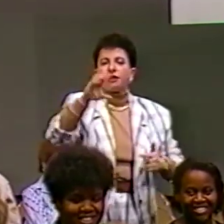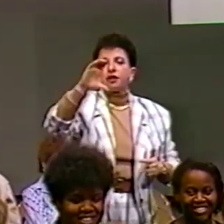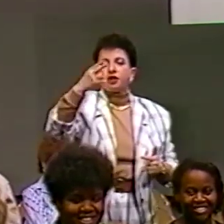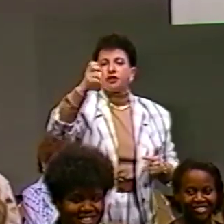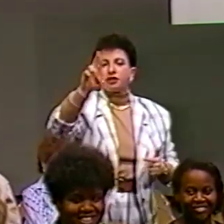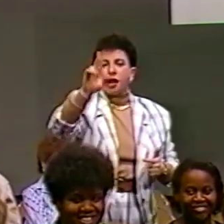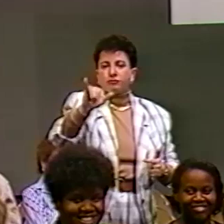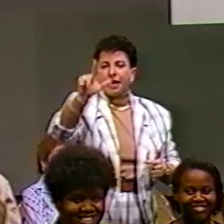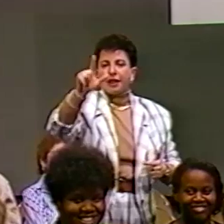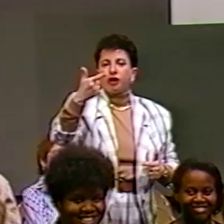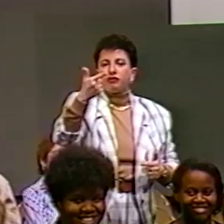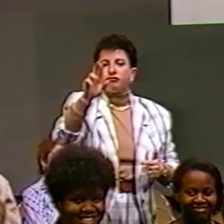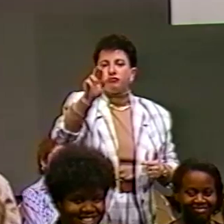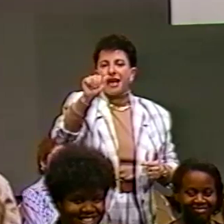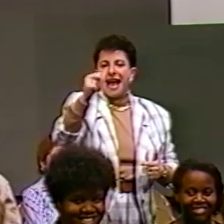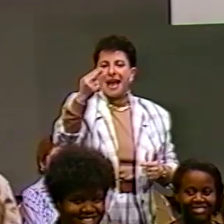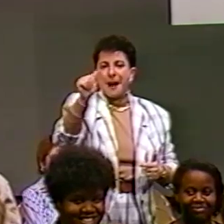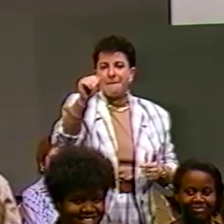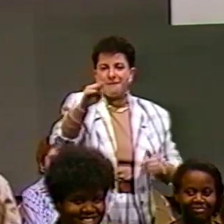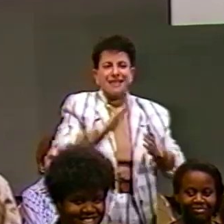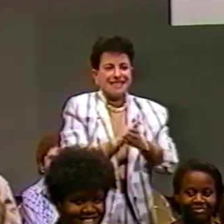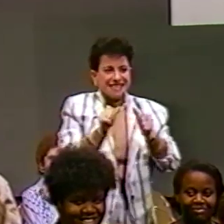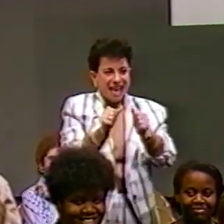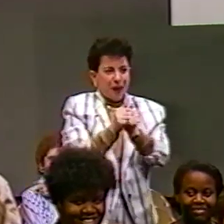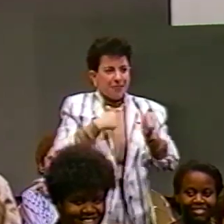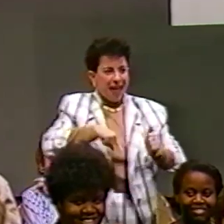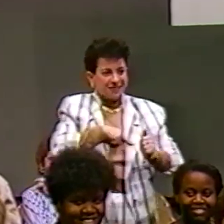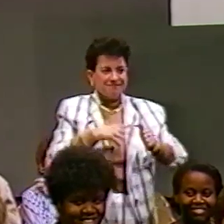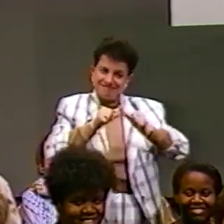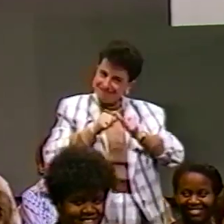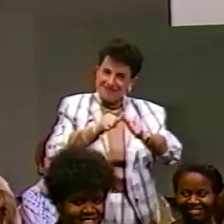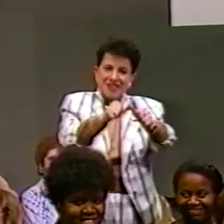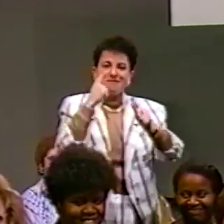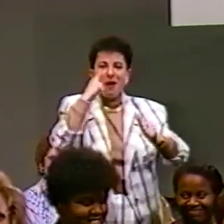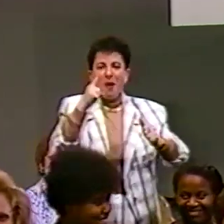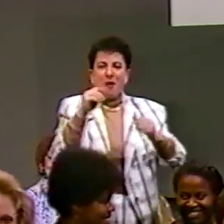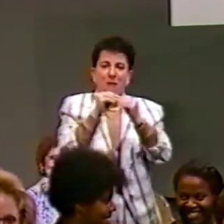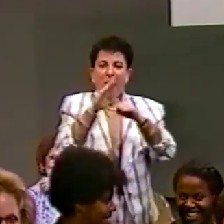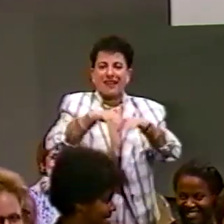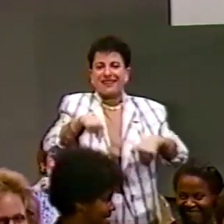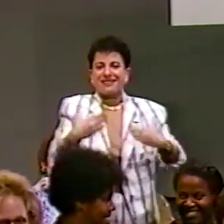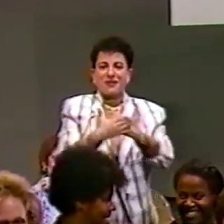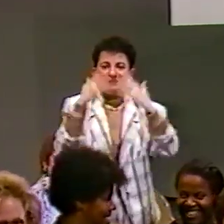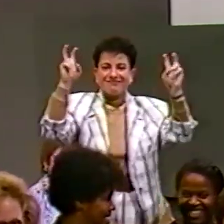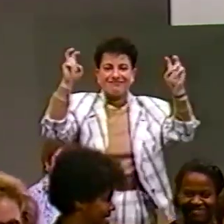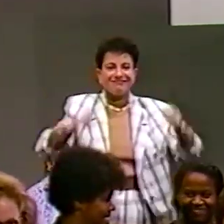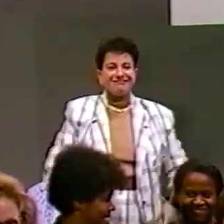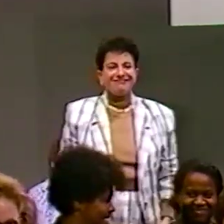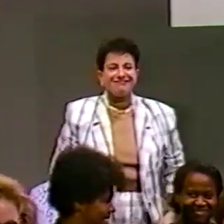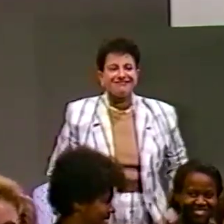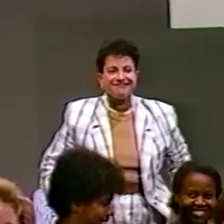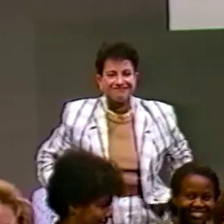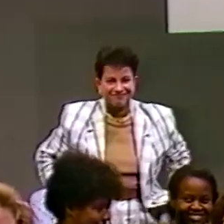We have Paul Talor with us and Cheryl Graham. So stay with us, and we'll be right back.